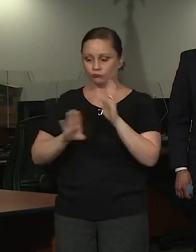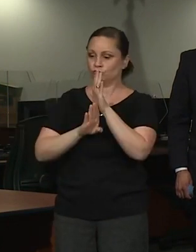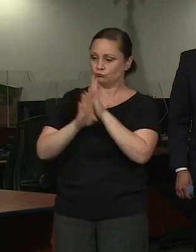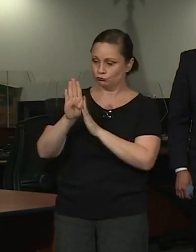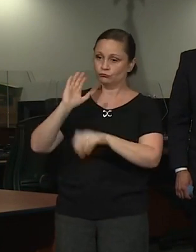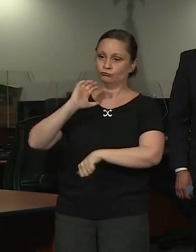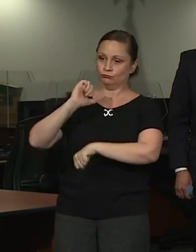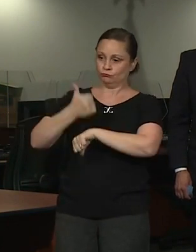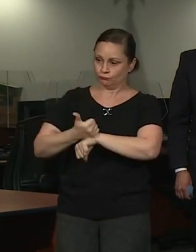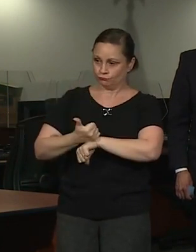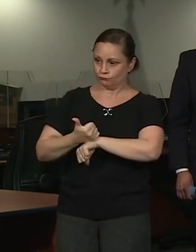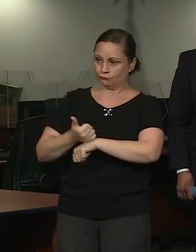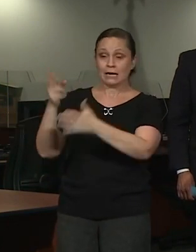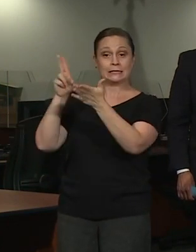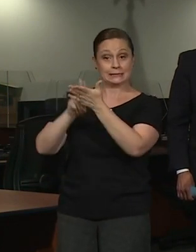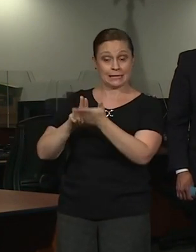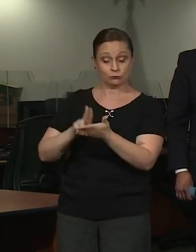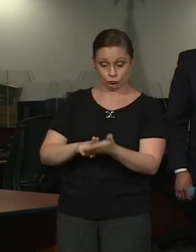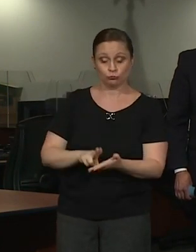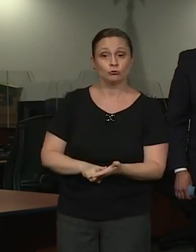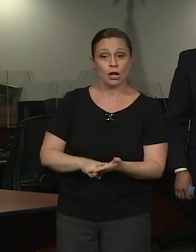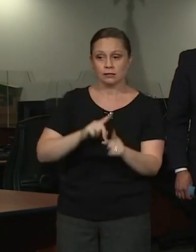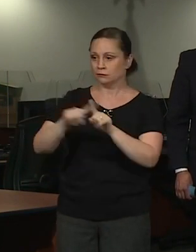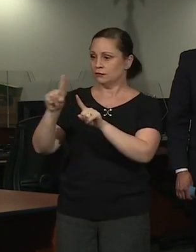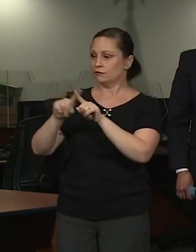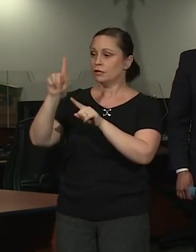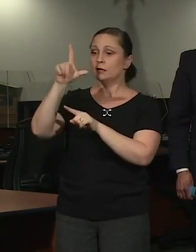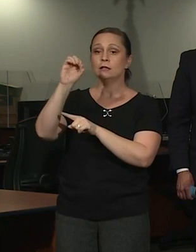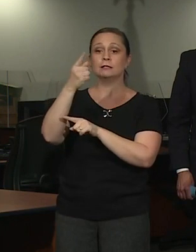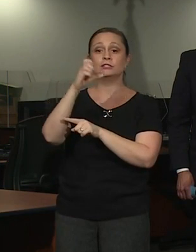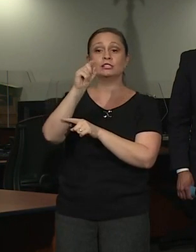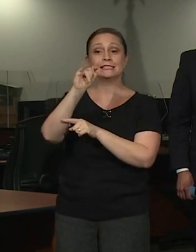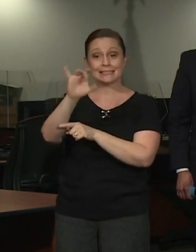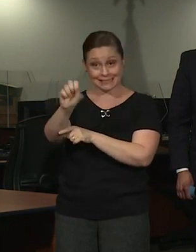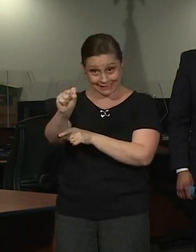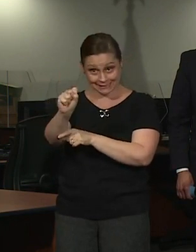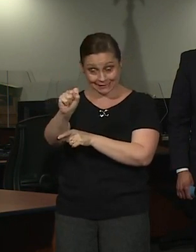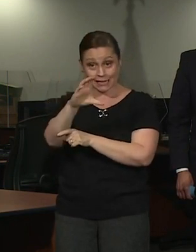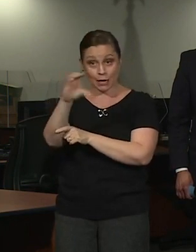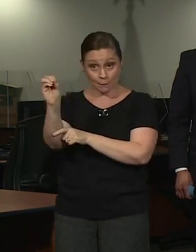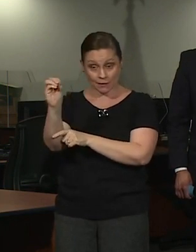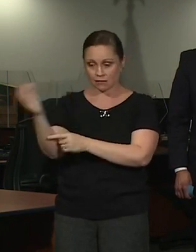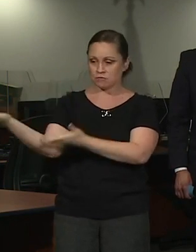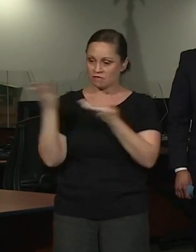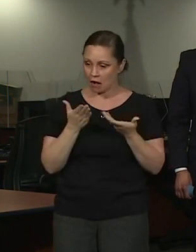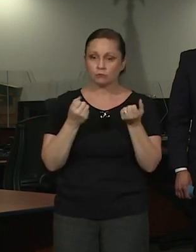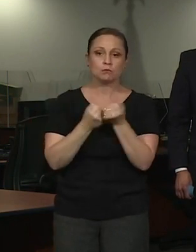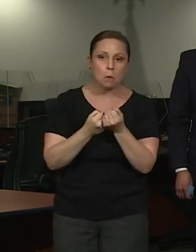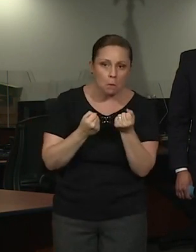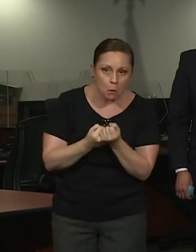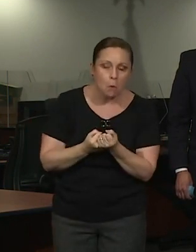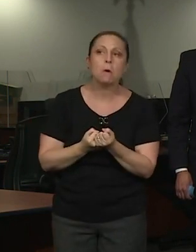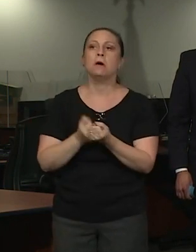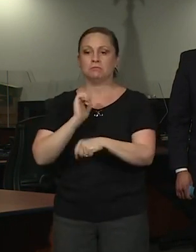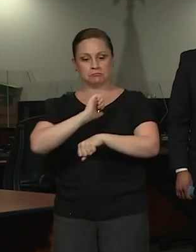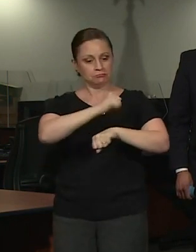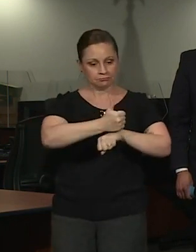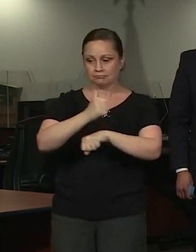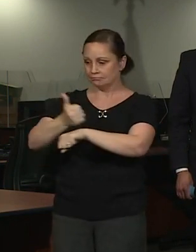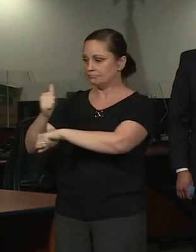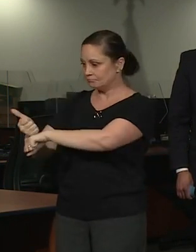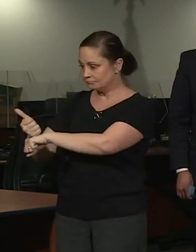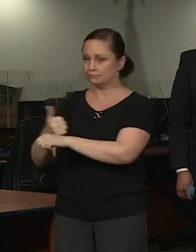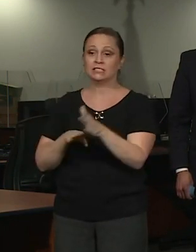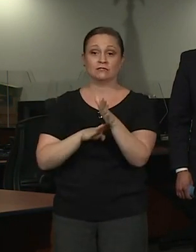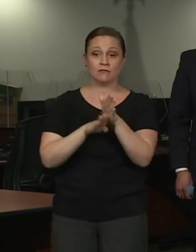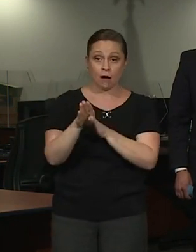place contracts with logistical companies to help provide the necessary support elements to put in place. We have